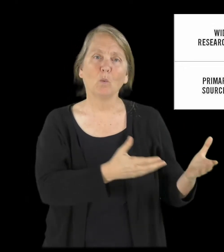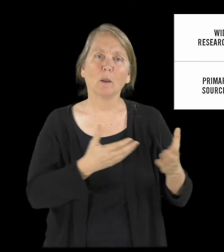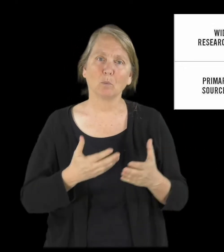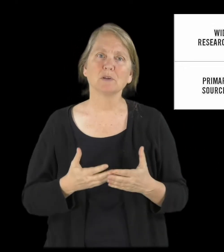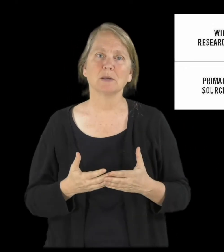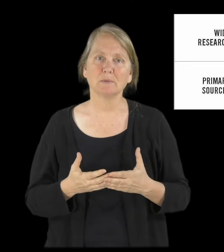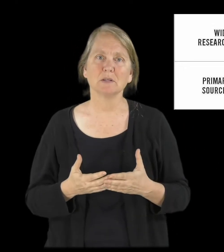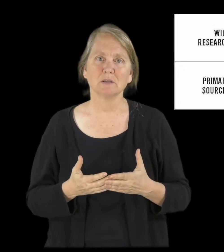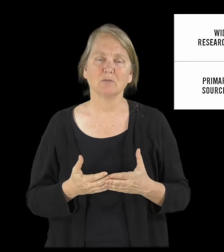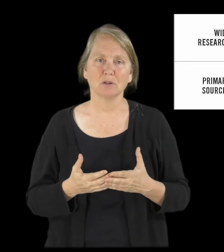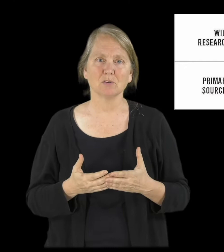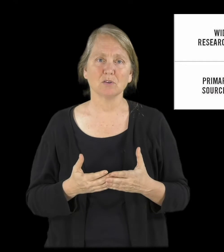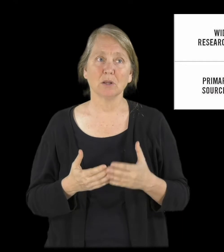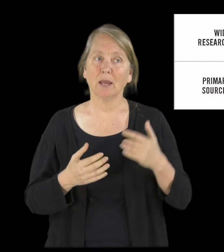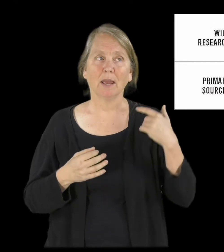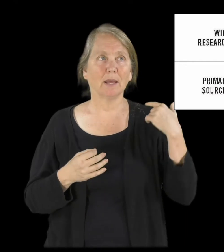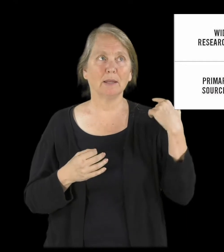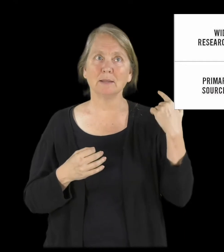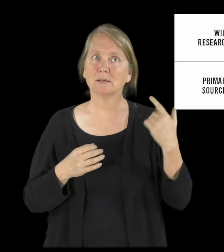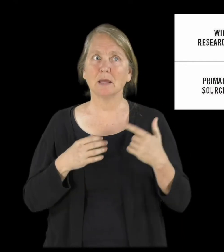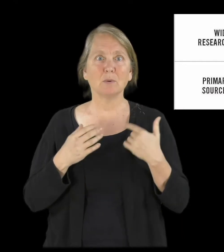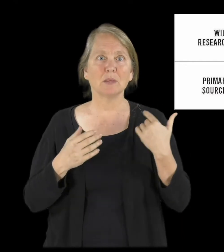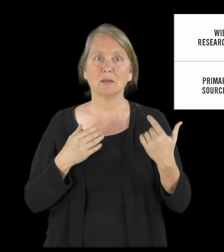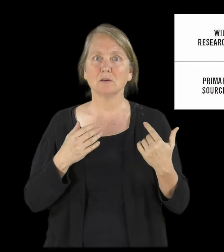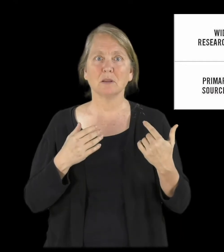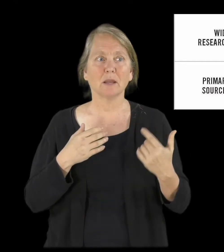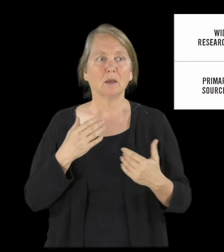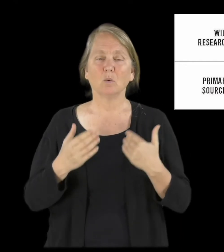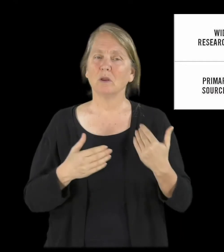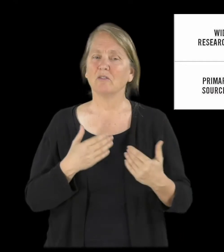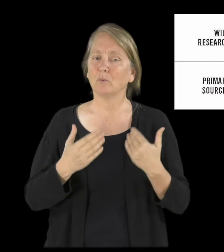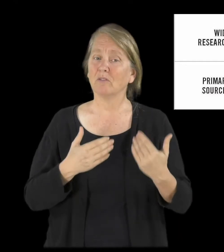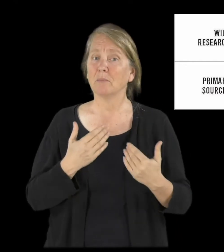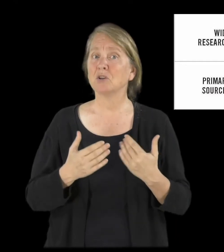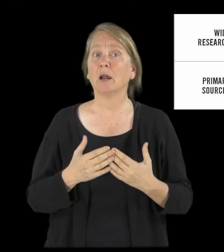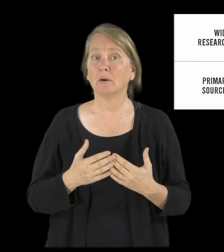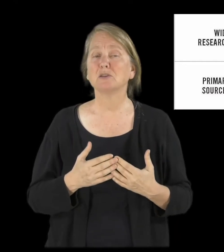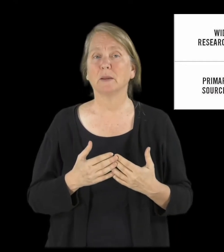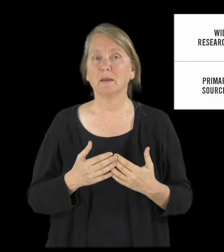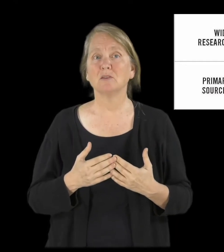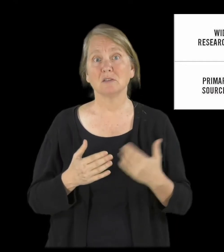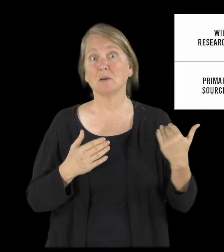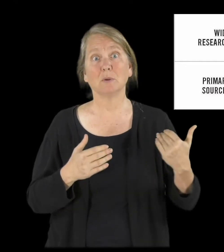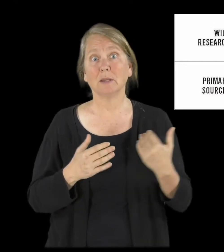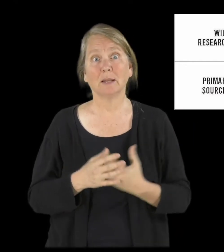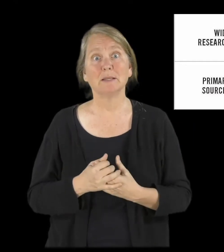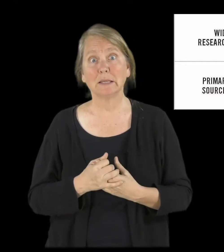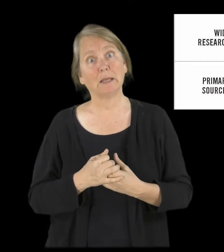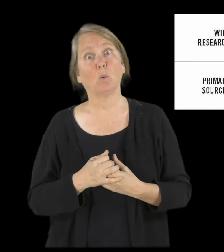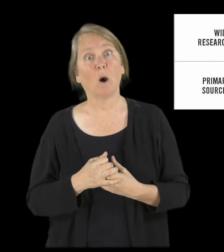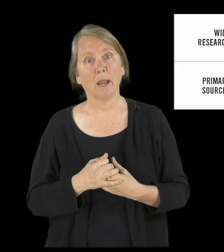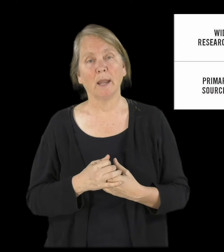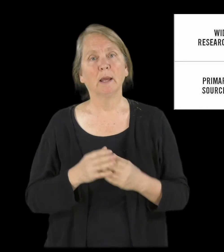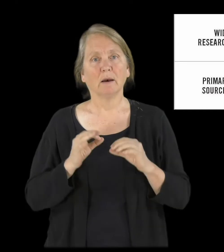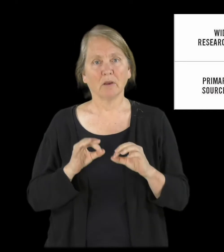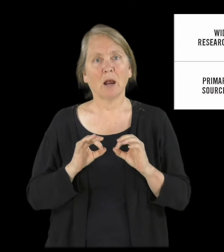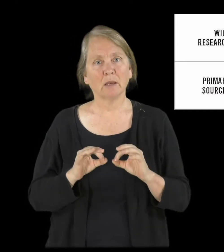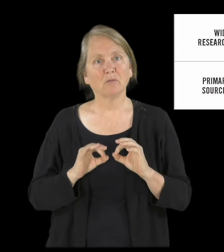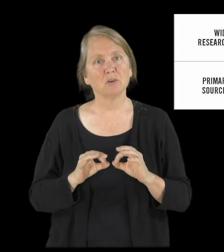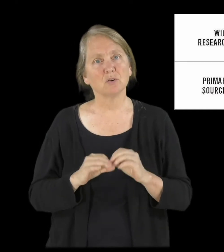more substantive research. And in this day with the internet, we have much higher expectations than we did in 1991 of the kind of research